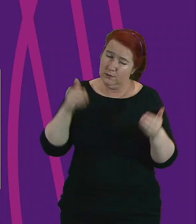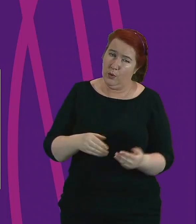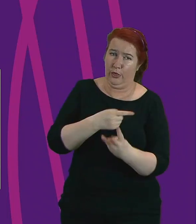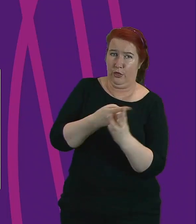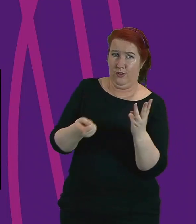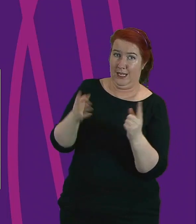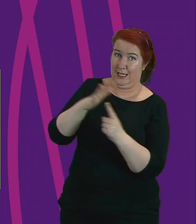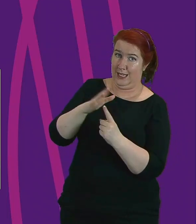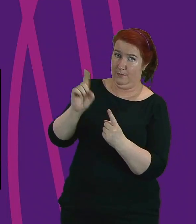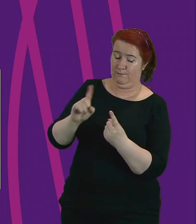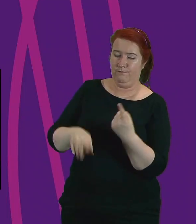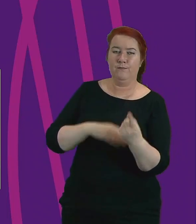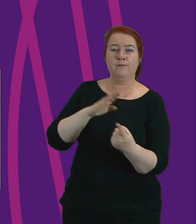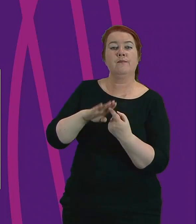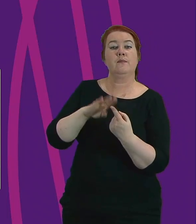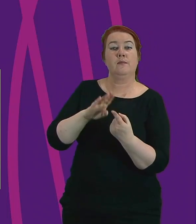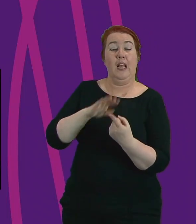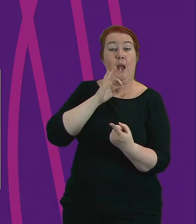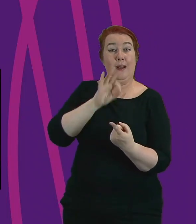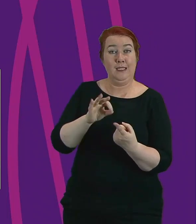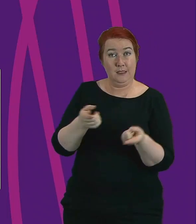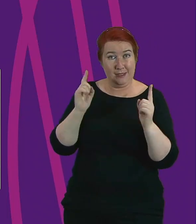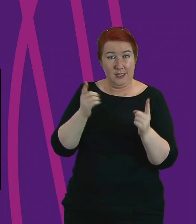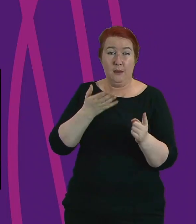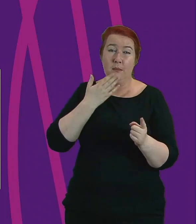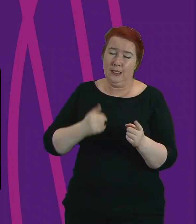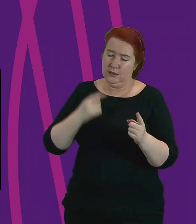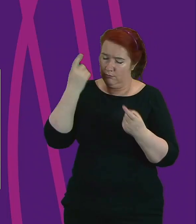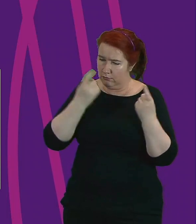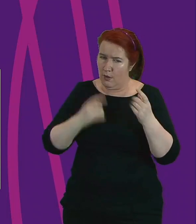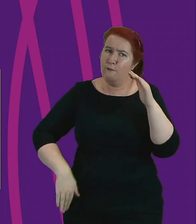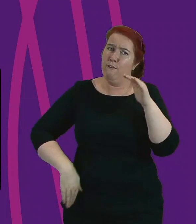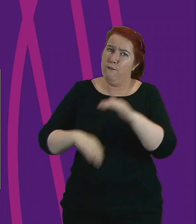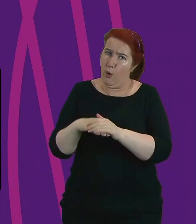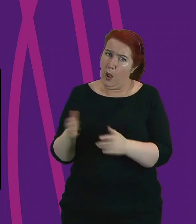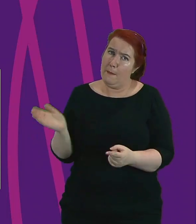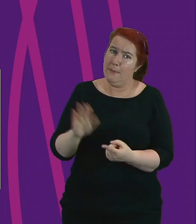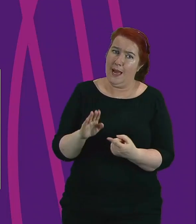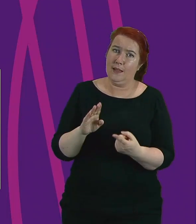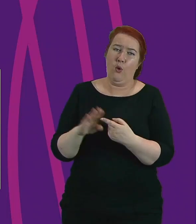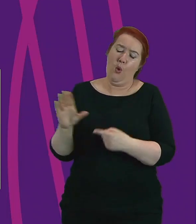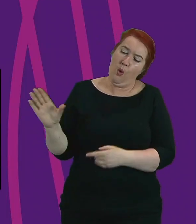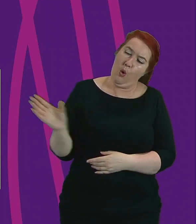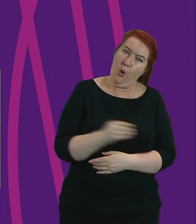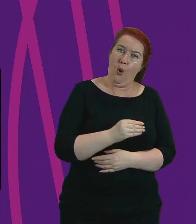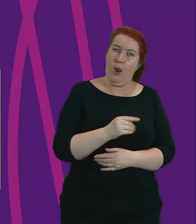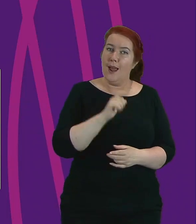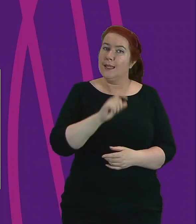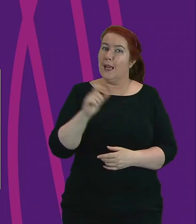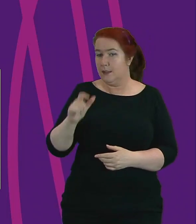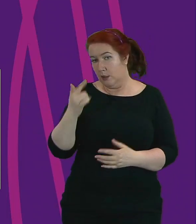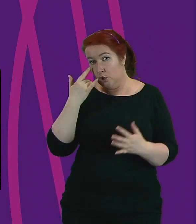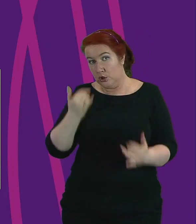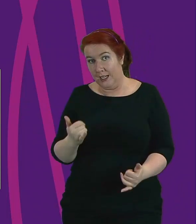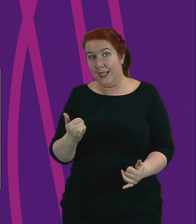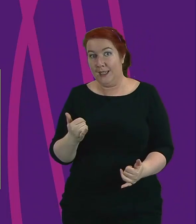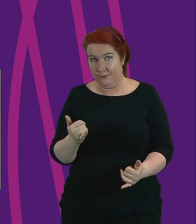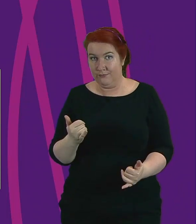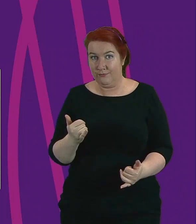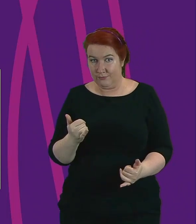sector. Firstly, I ask her that she consider the full recommencement of all types of cancer screening programmes. We know that